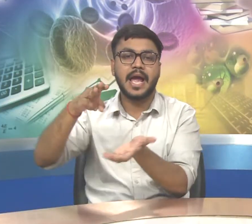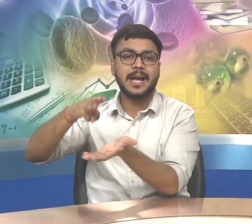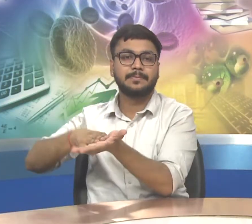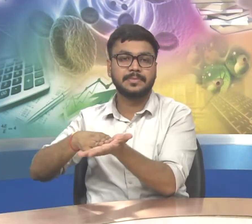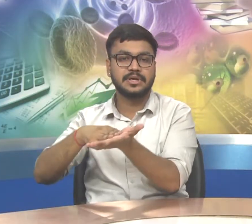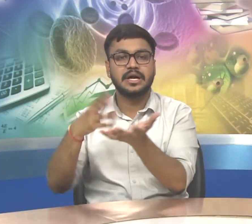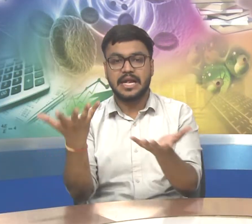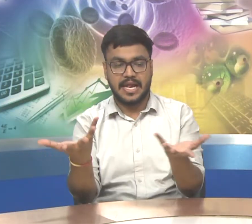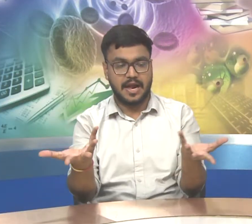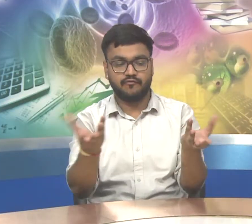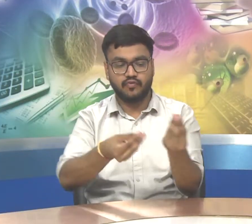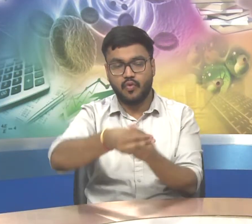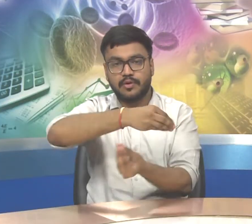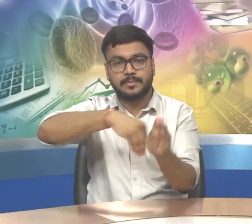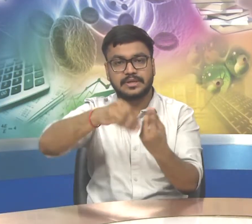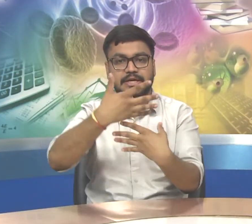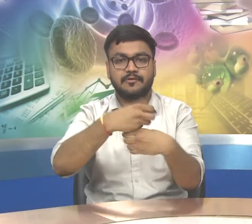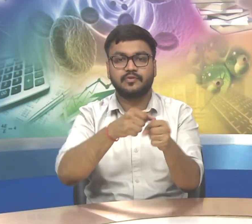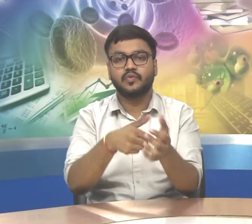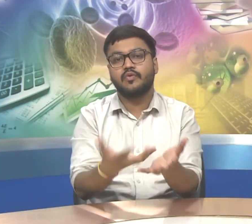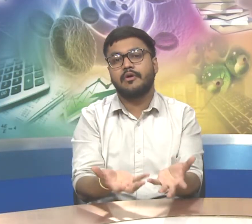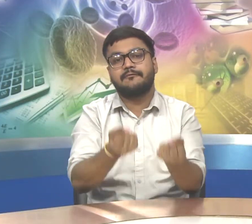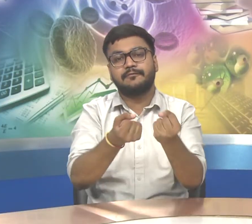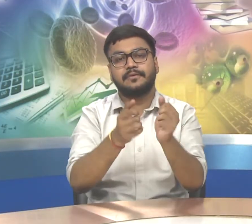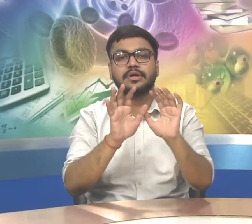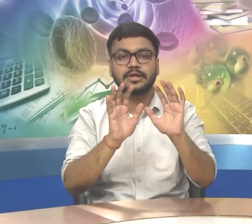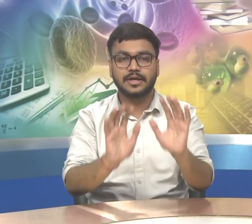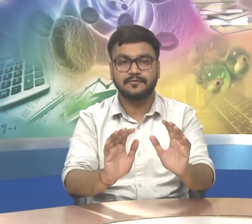masses of other elements.